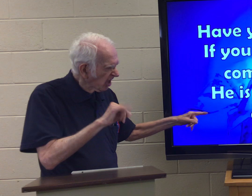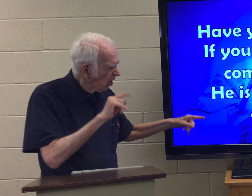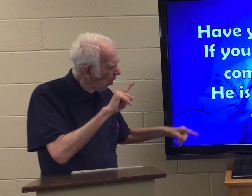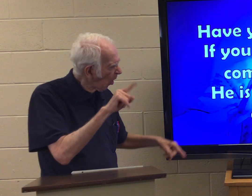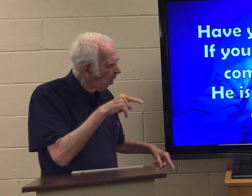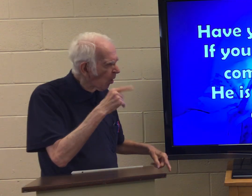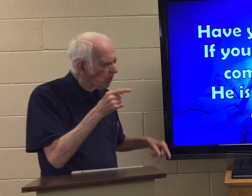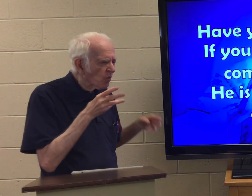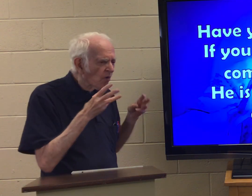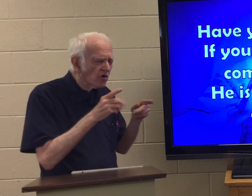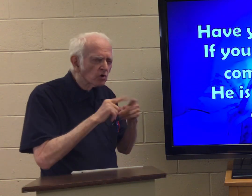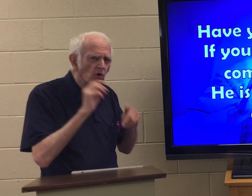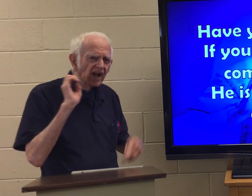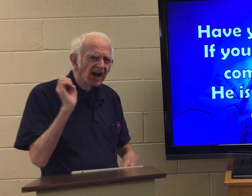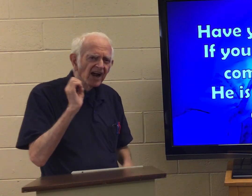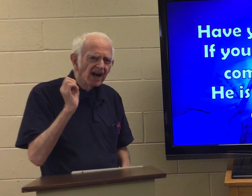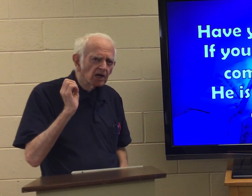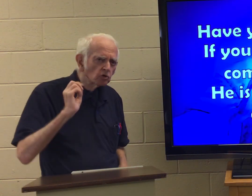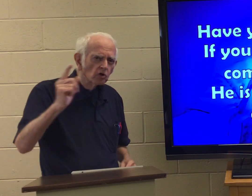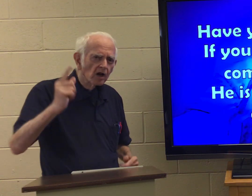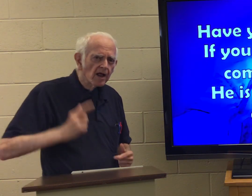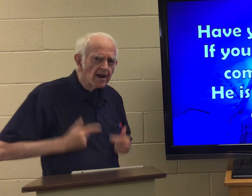He's the only way to eternal life.